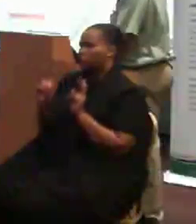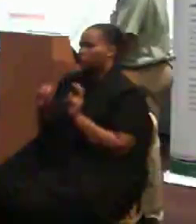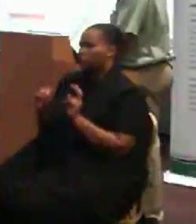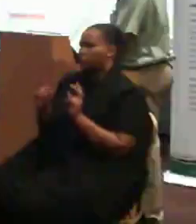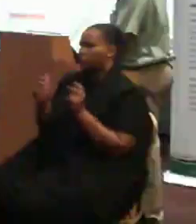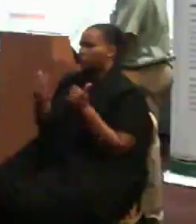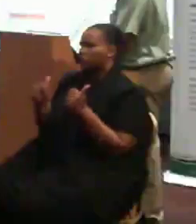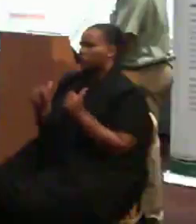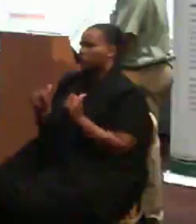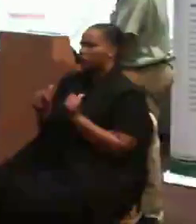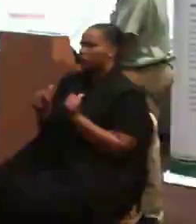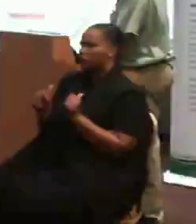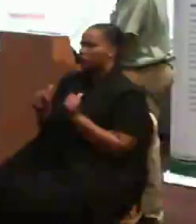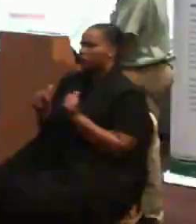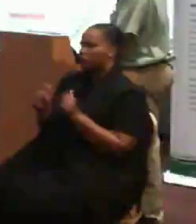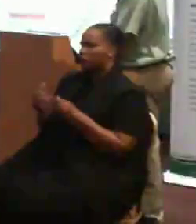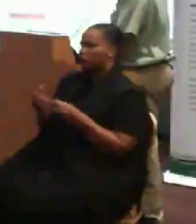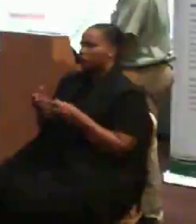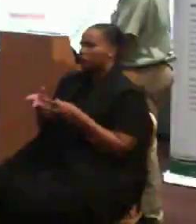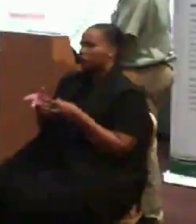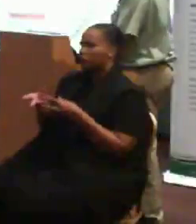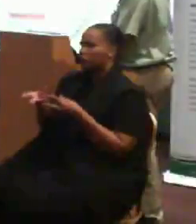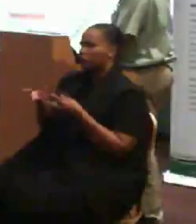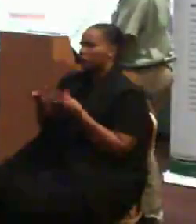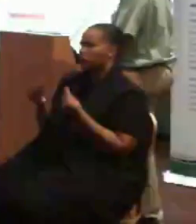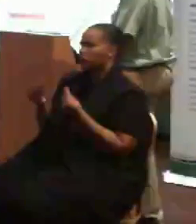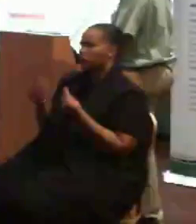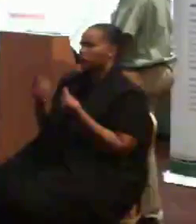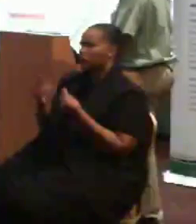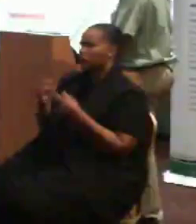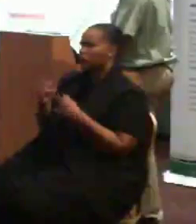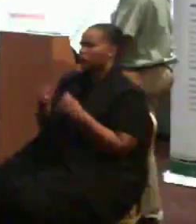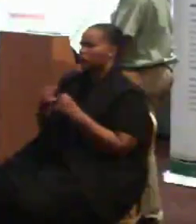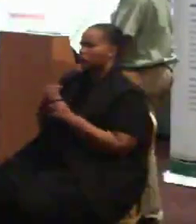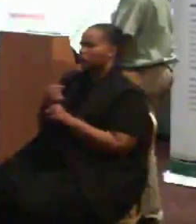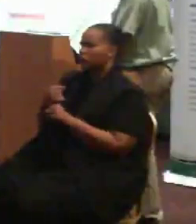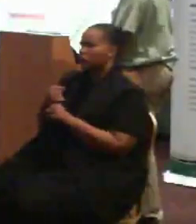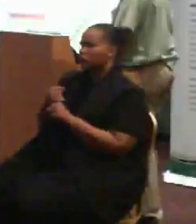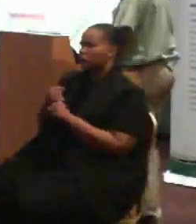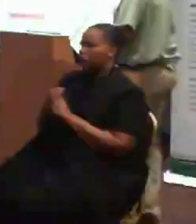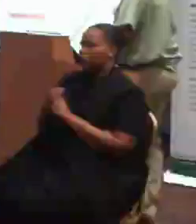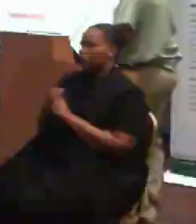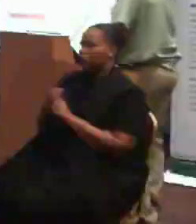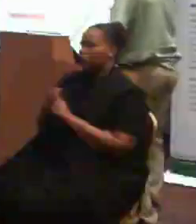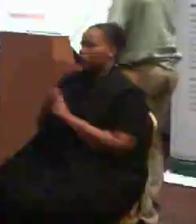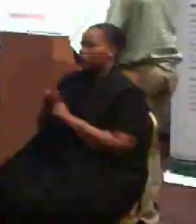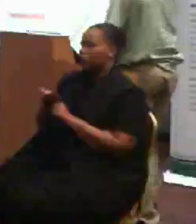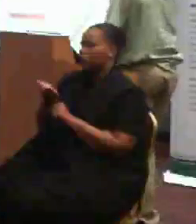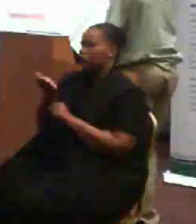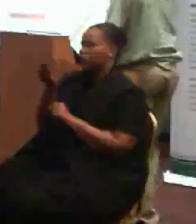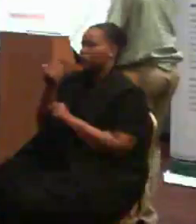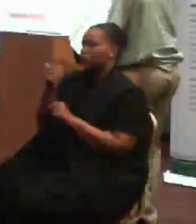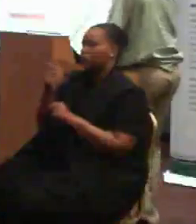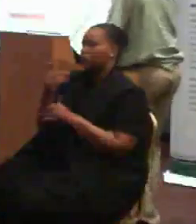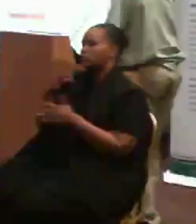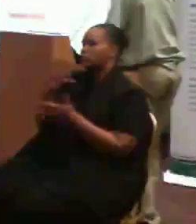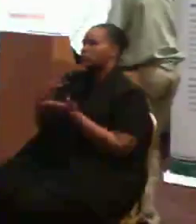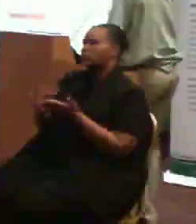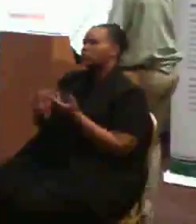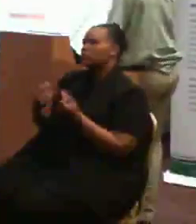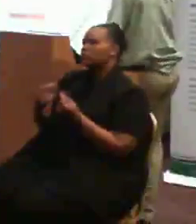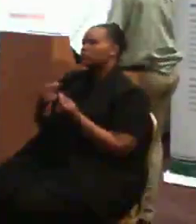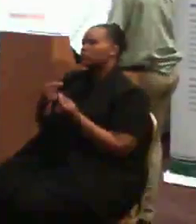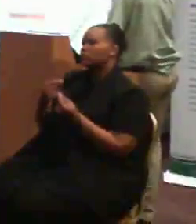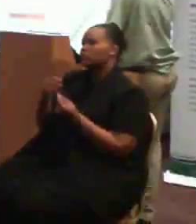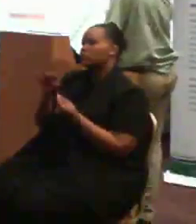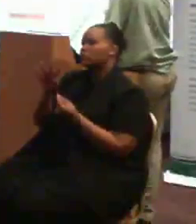account for the previous the applications that they did, that 4%. I know